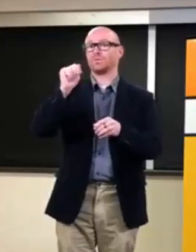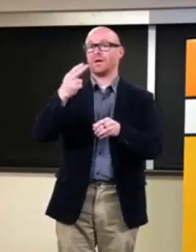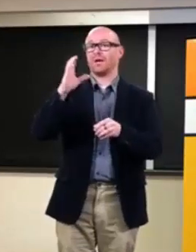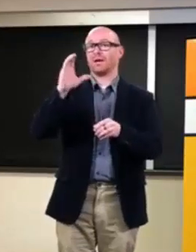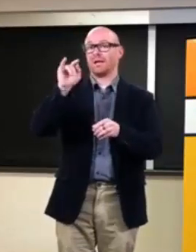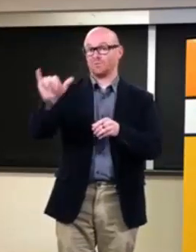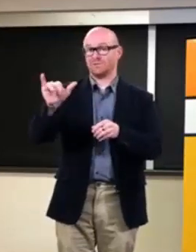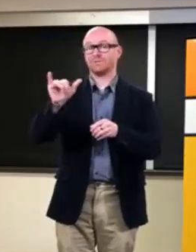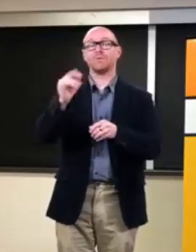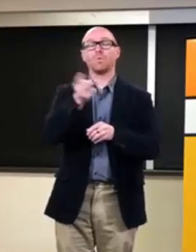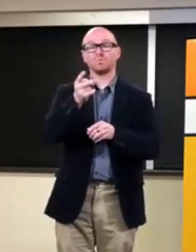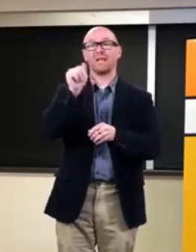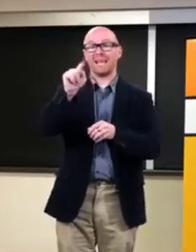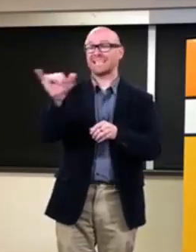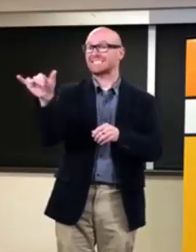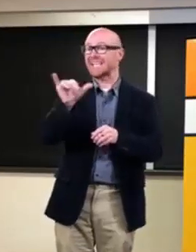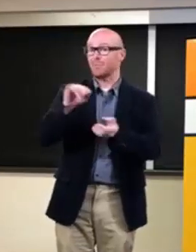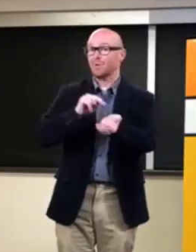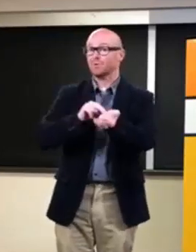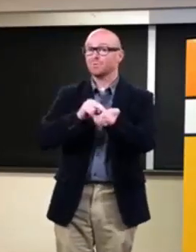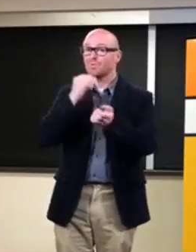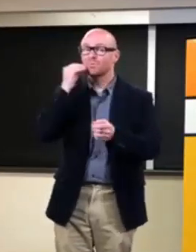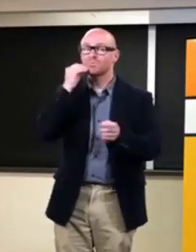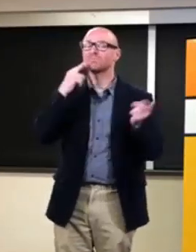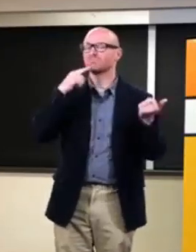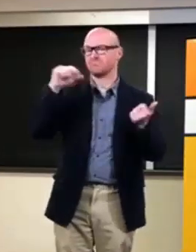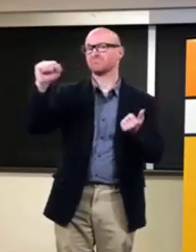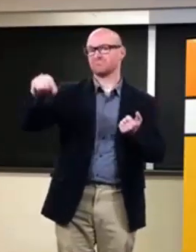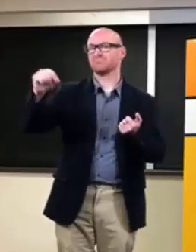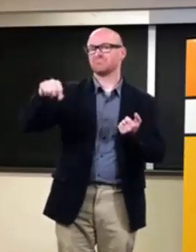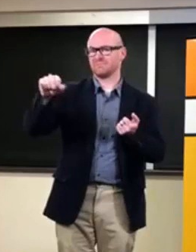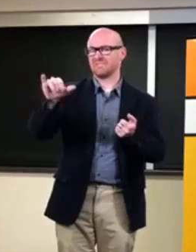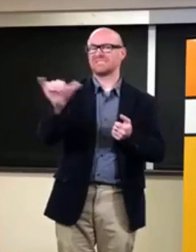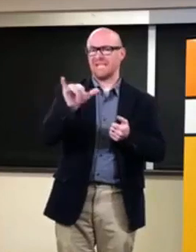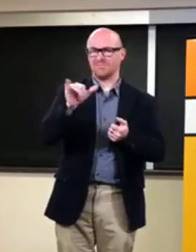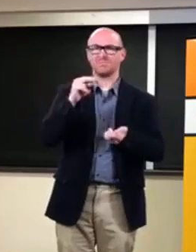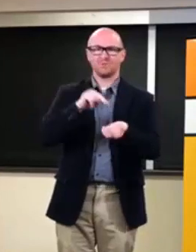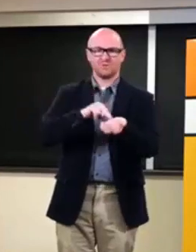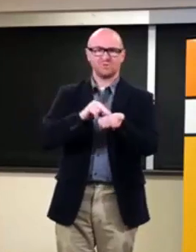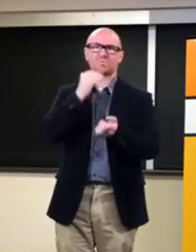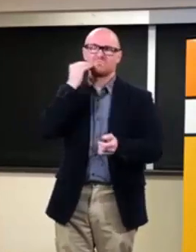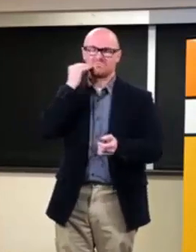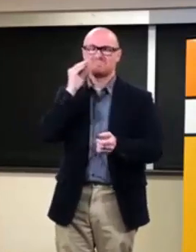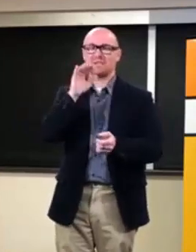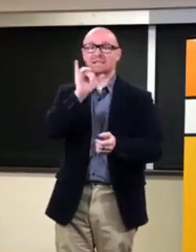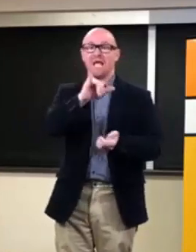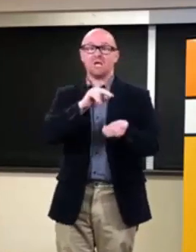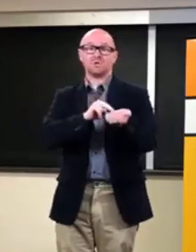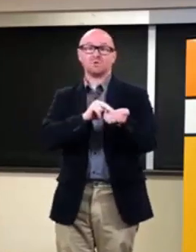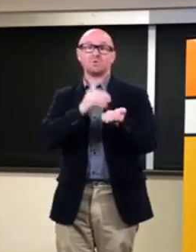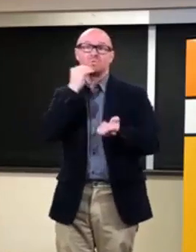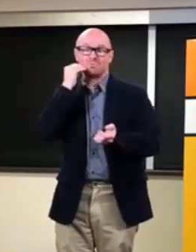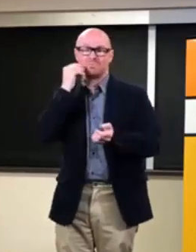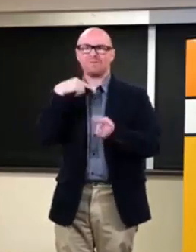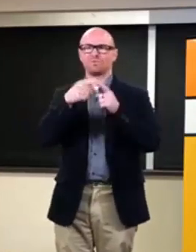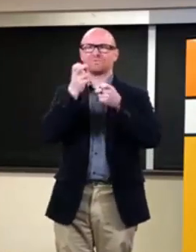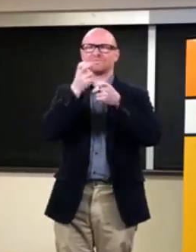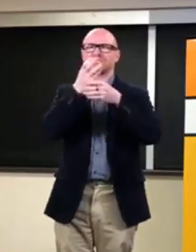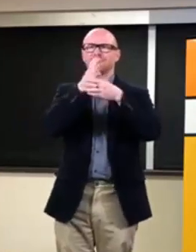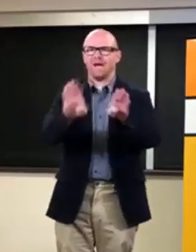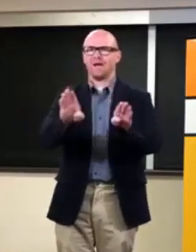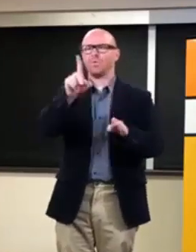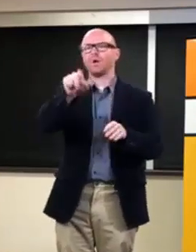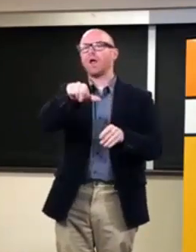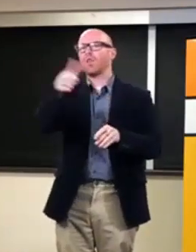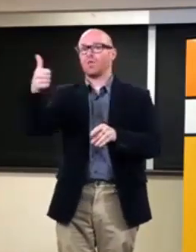home? Yes, so they are associated with the same nursing home, and in that nursing home we identified one additional positive